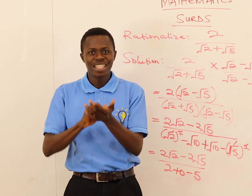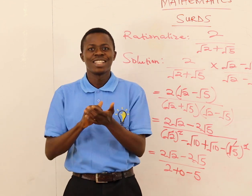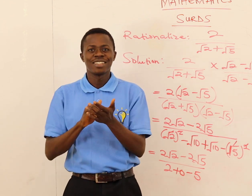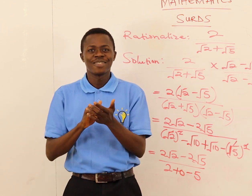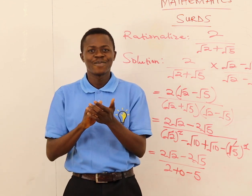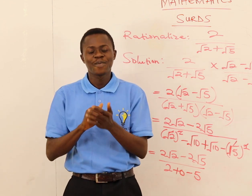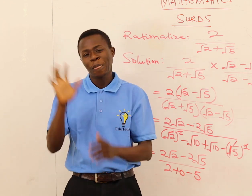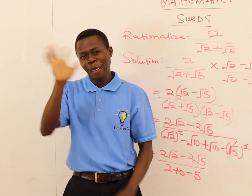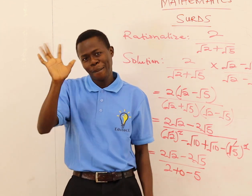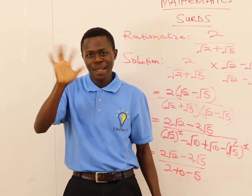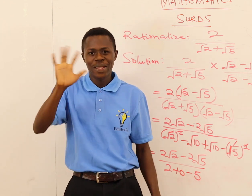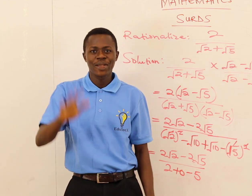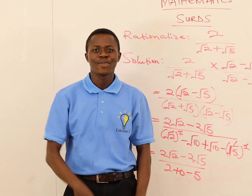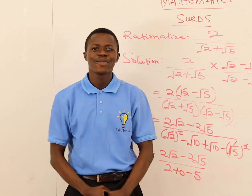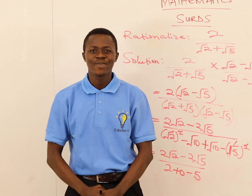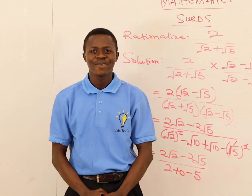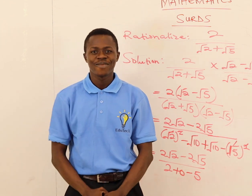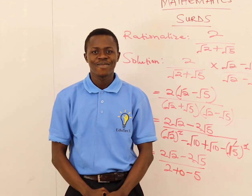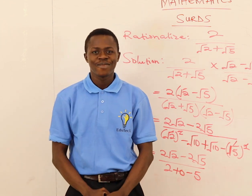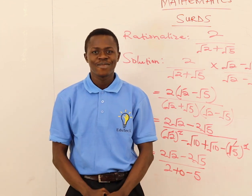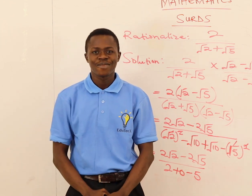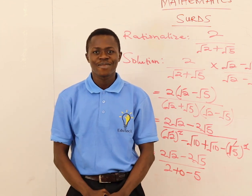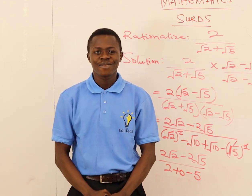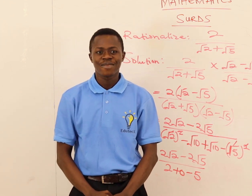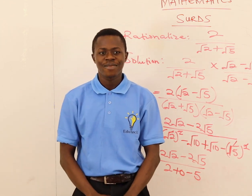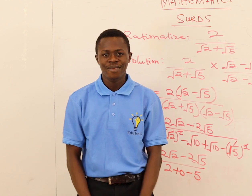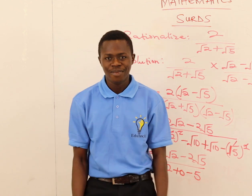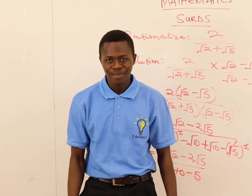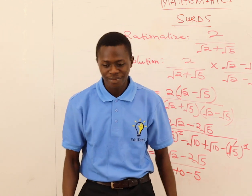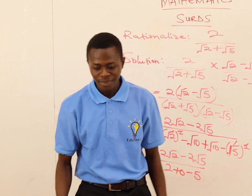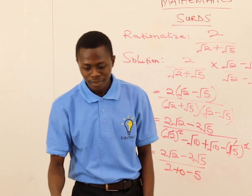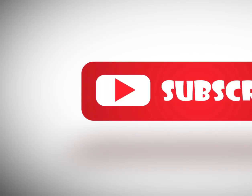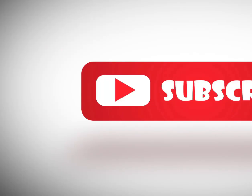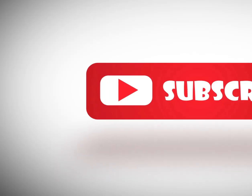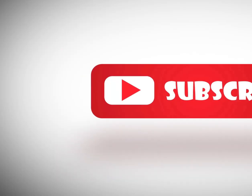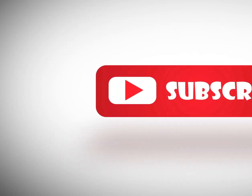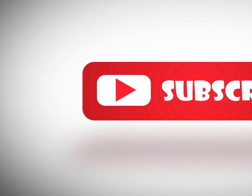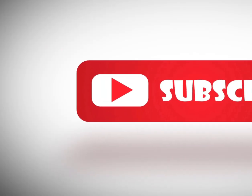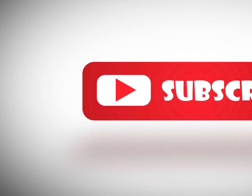to like and subscribe the video. I wish to see you again in the next class. Bye for now.